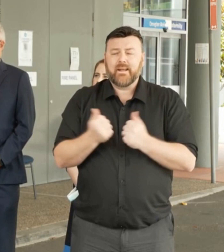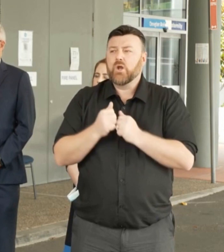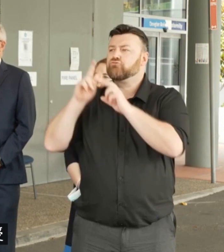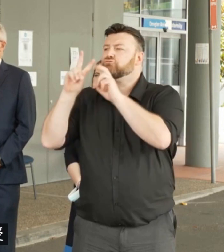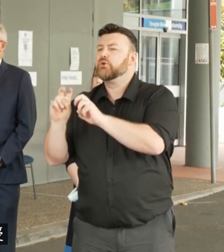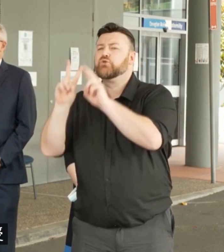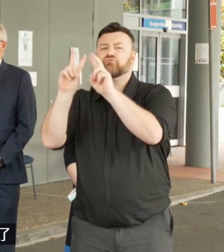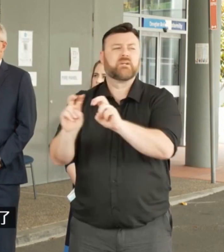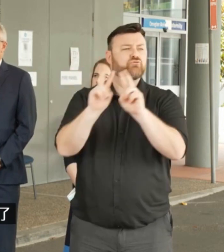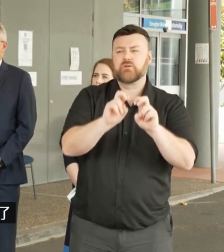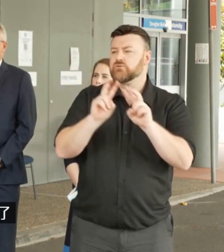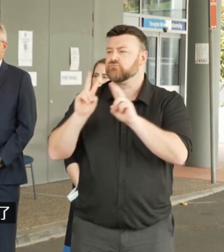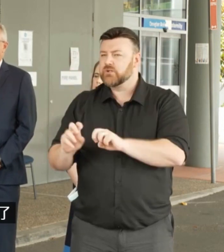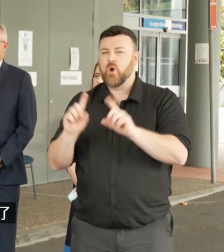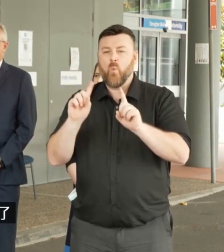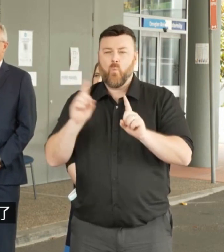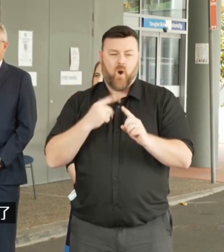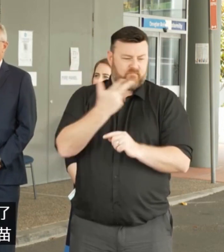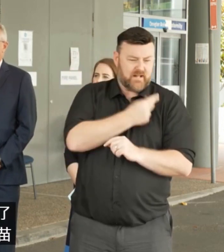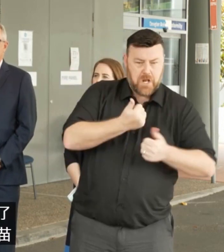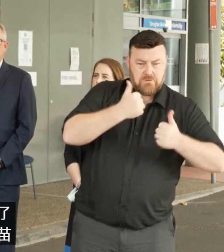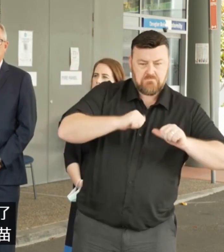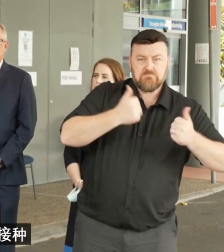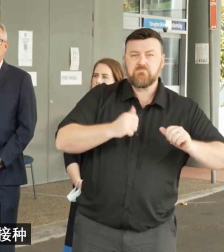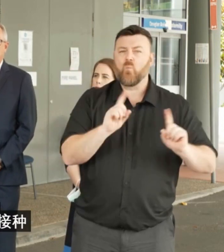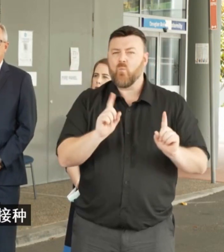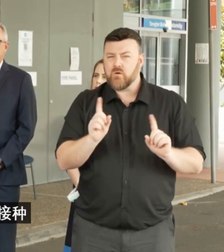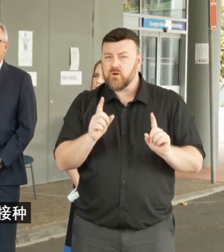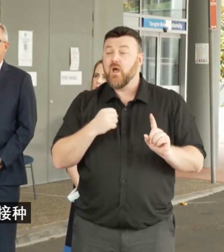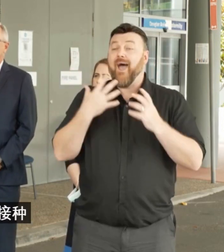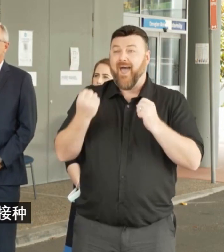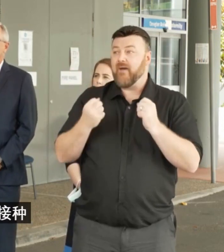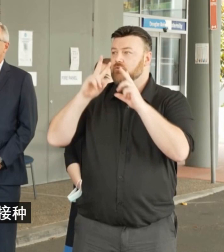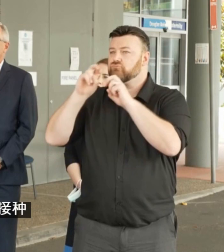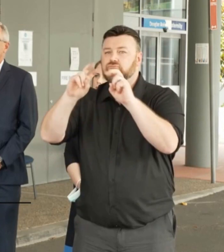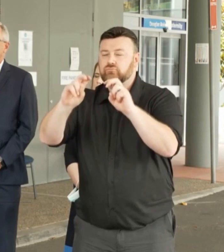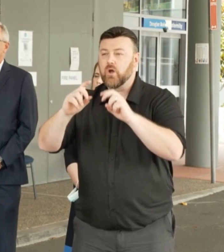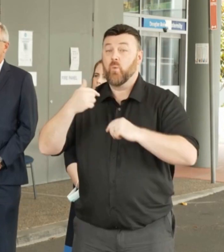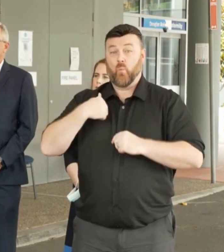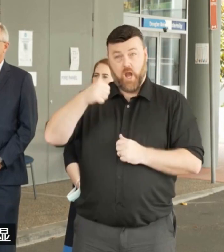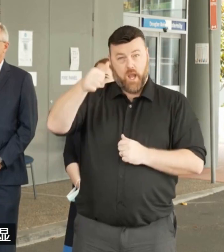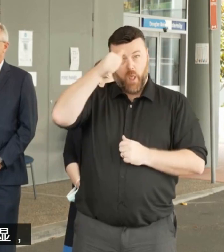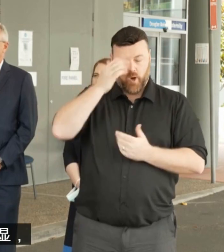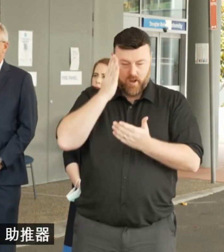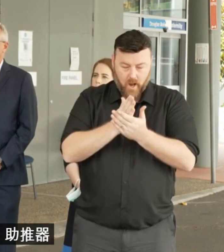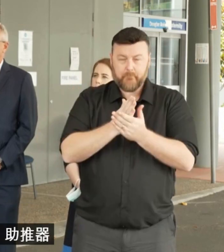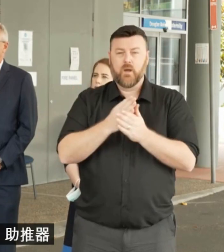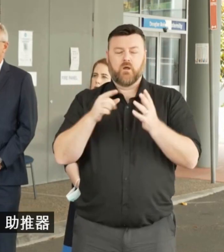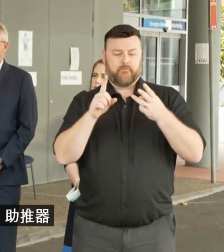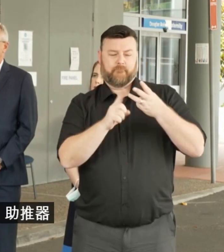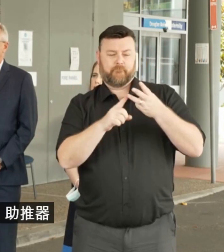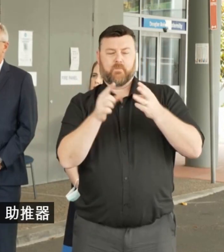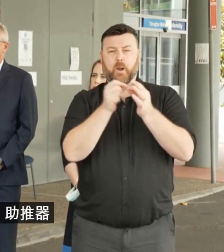with respect to the effect of the vaccinations, what we do know about the booster is that it is clear that the